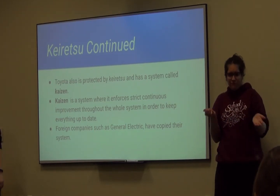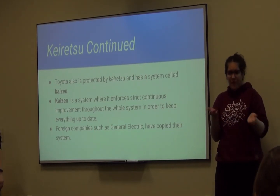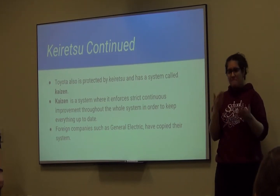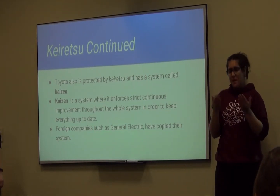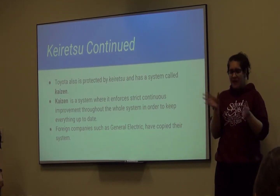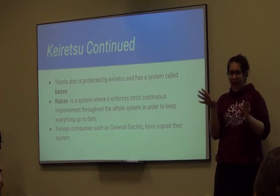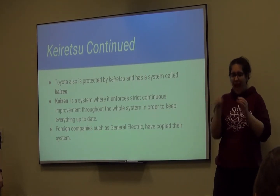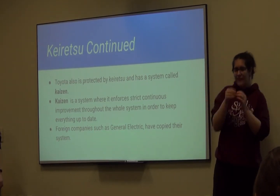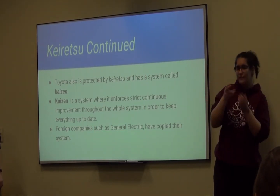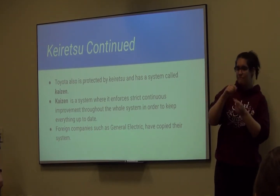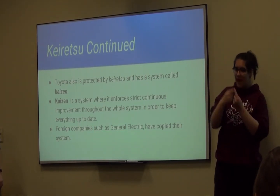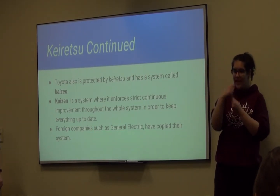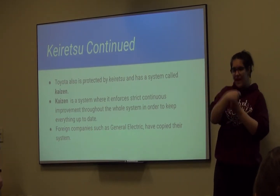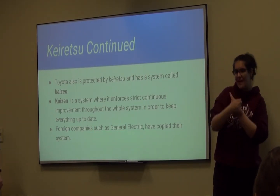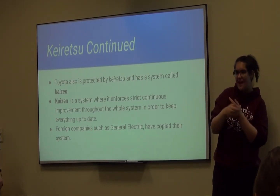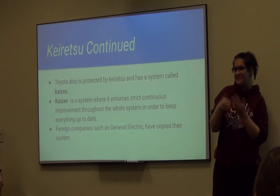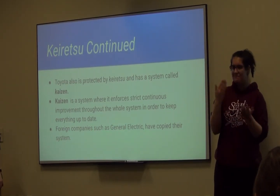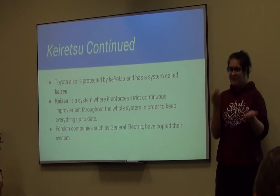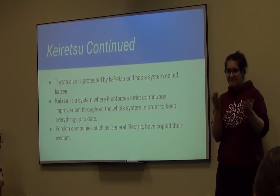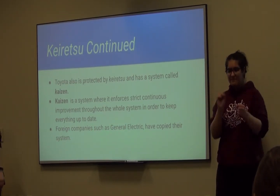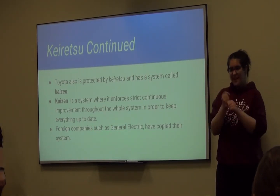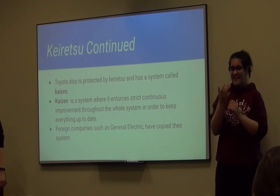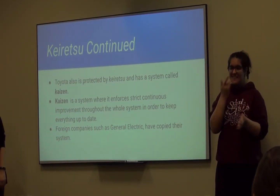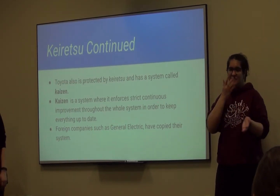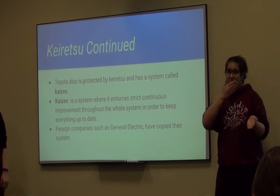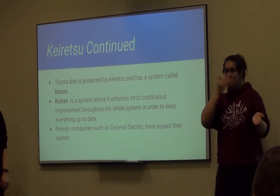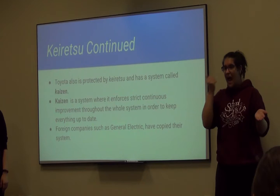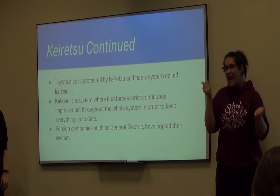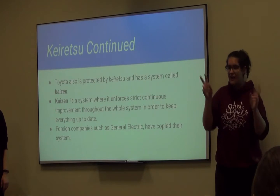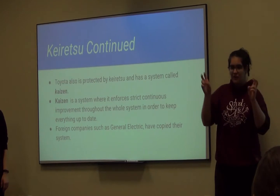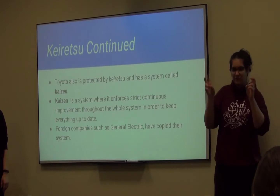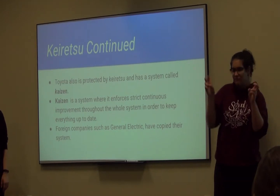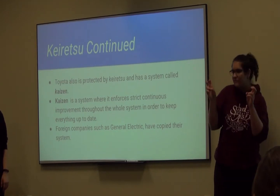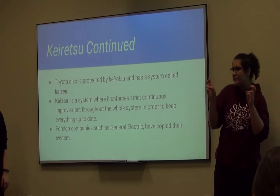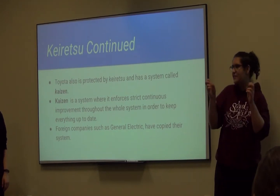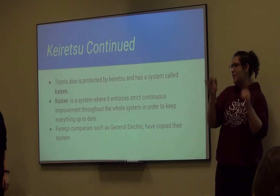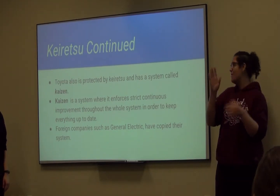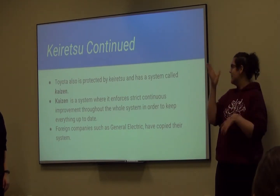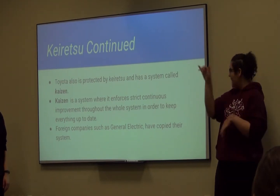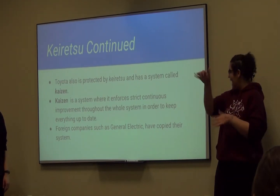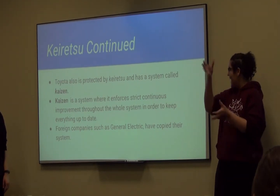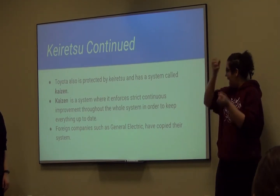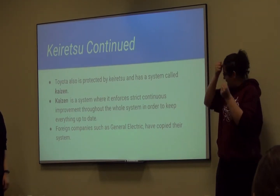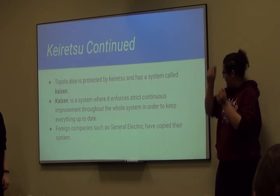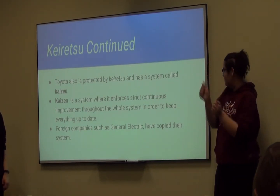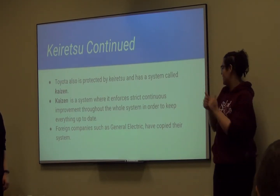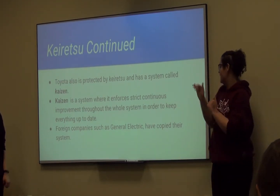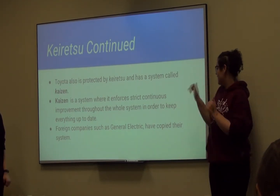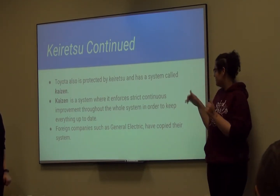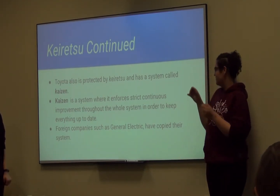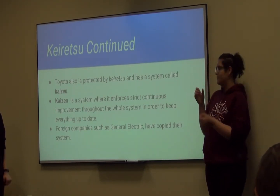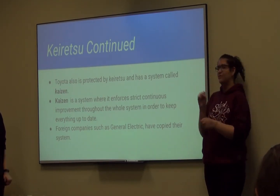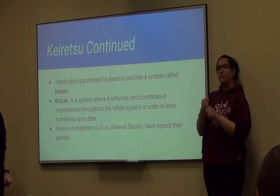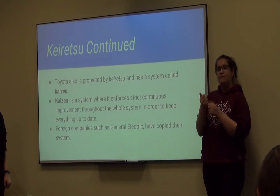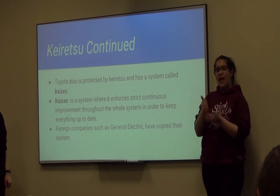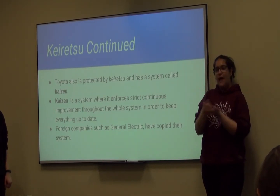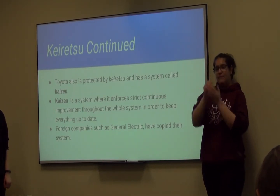but how to make it better, you could put banana in the sandwich, making it taste better. So that kind of concept of Kaizen is to